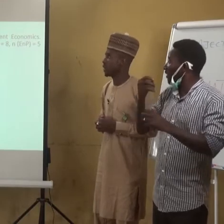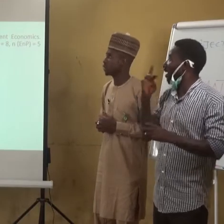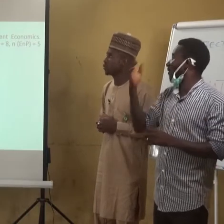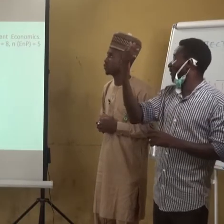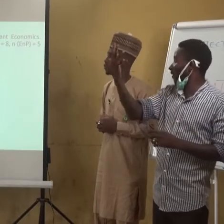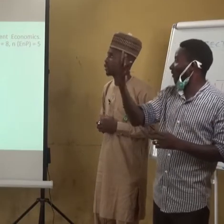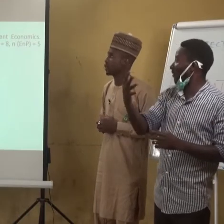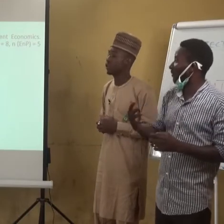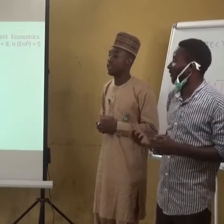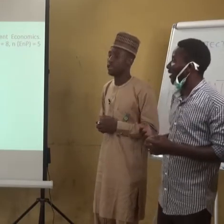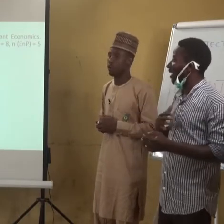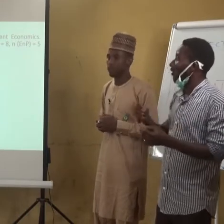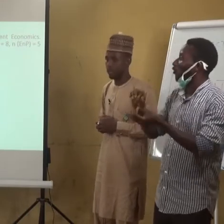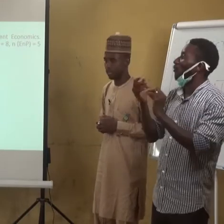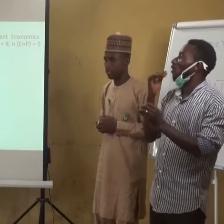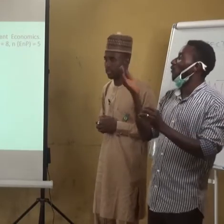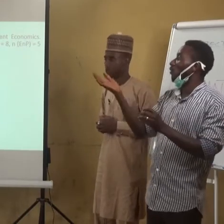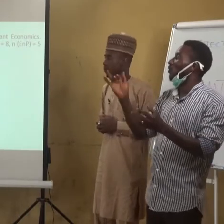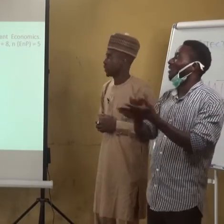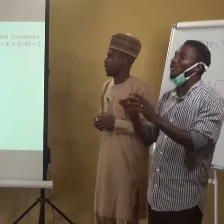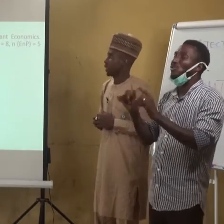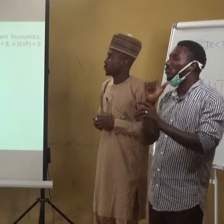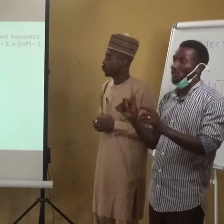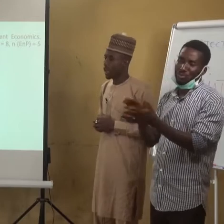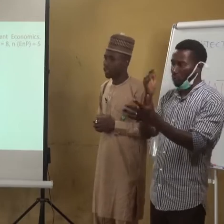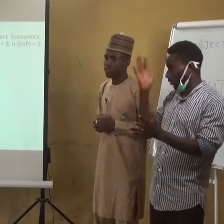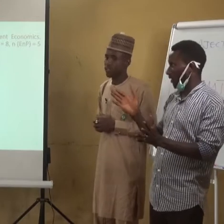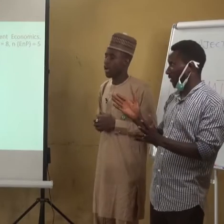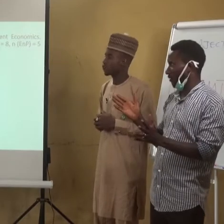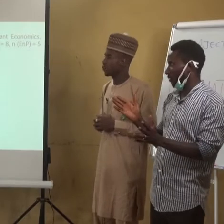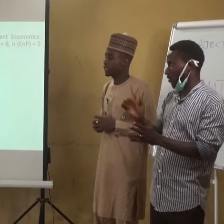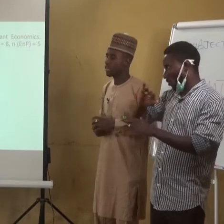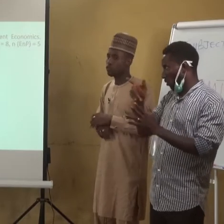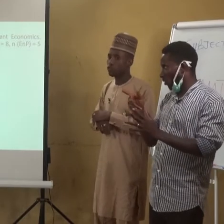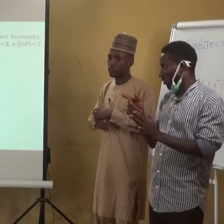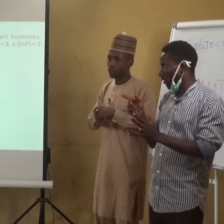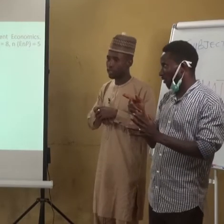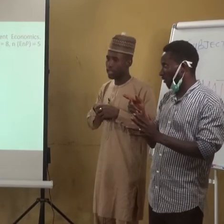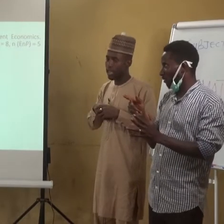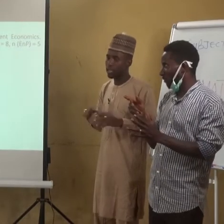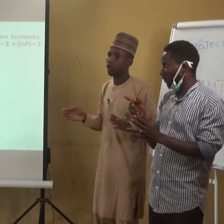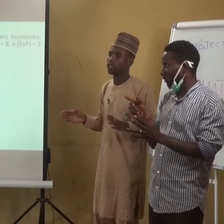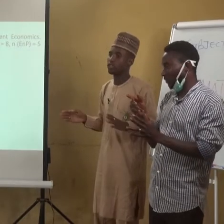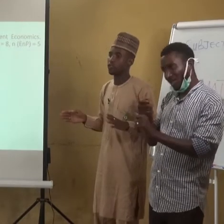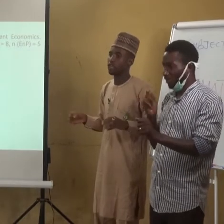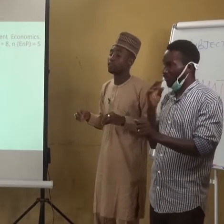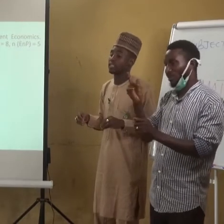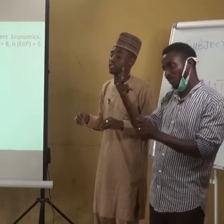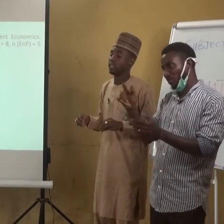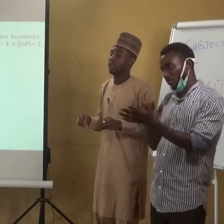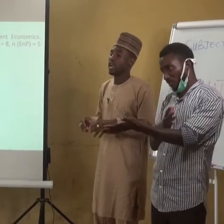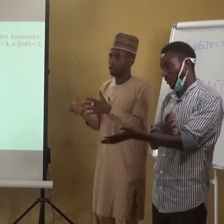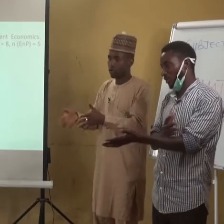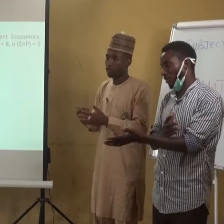is P union G union E complement. 2x are students that do not study any of the 3 subjects,